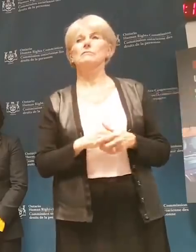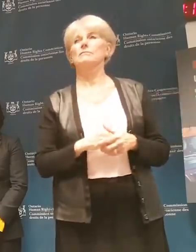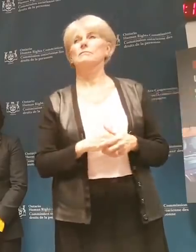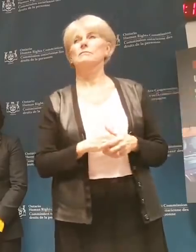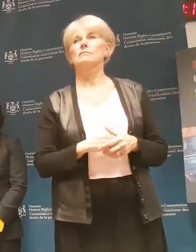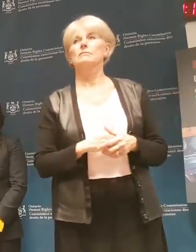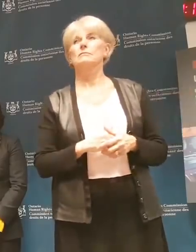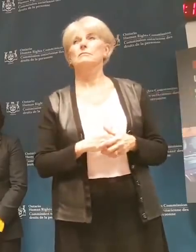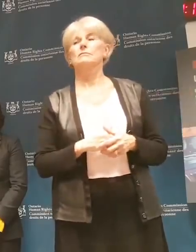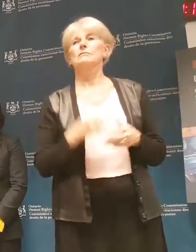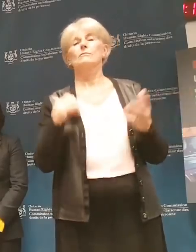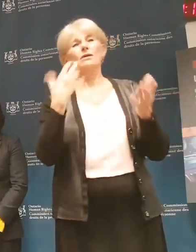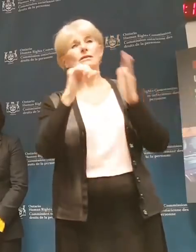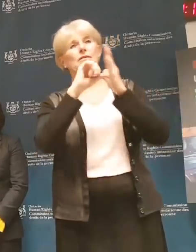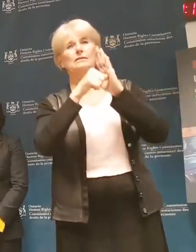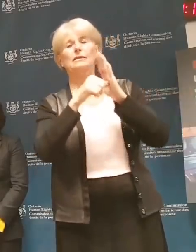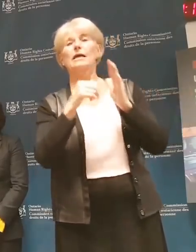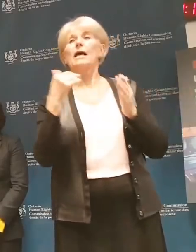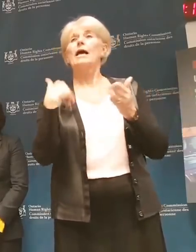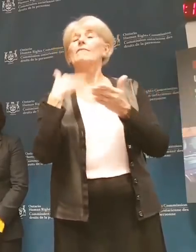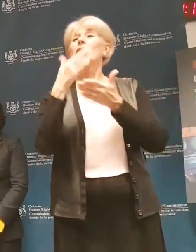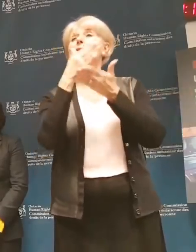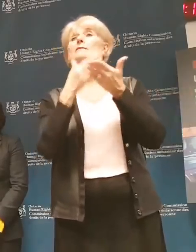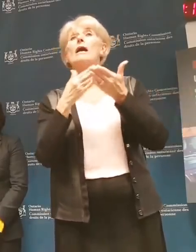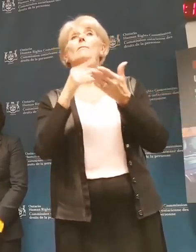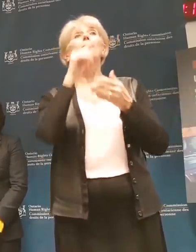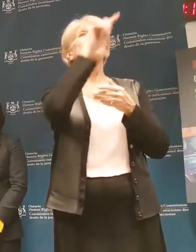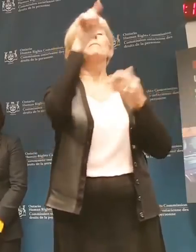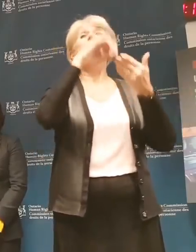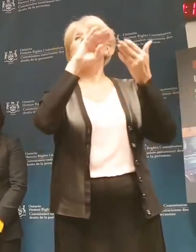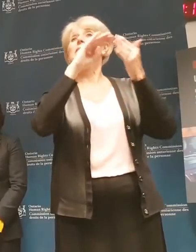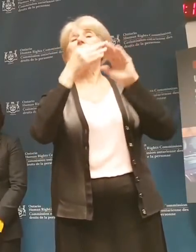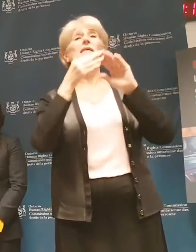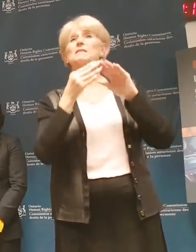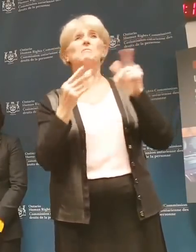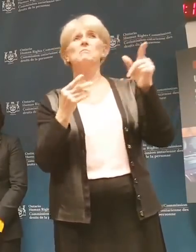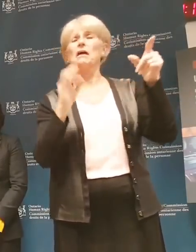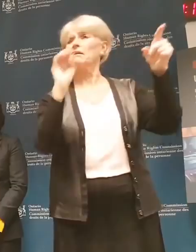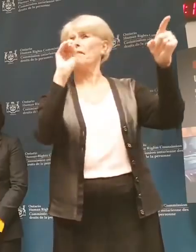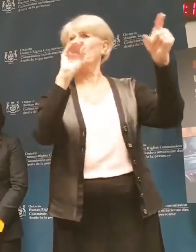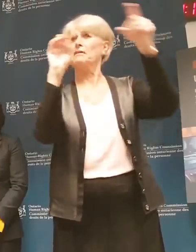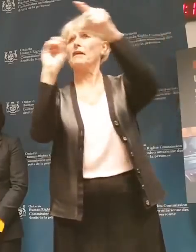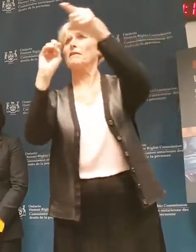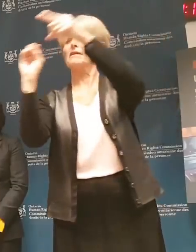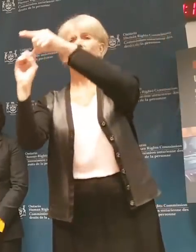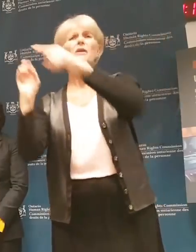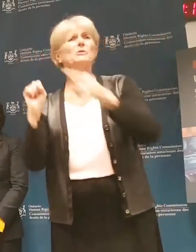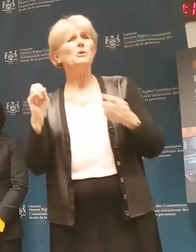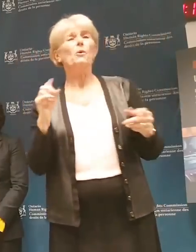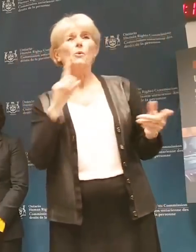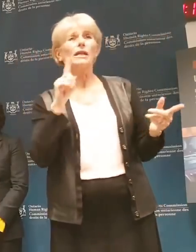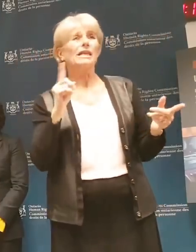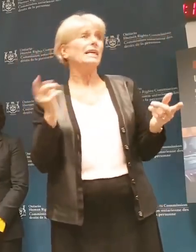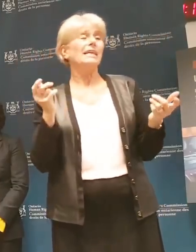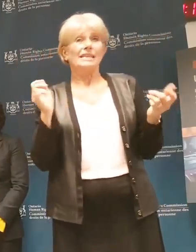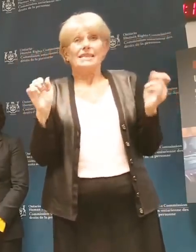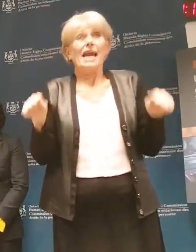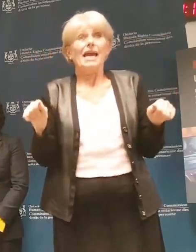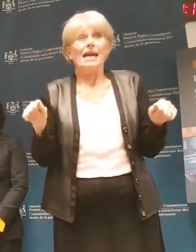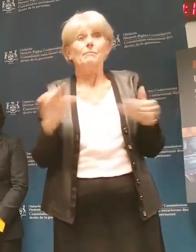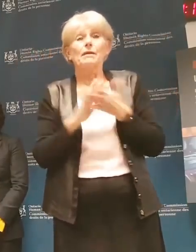I just wanted to emphasize that there are parts in the city where that's not the case. So something else is entirely possible, and it's actually occurring right now.